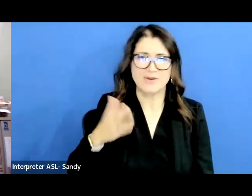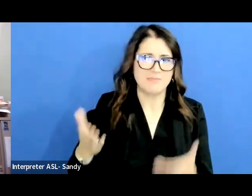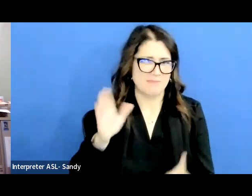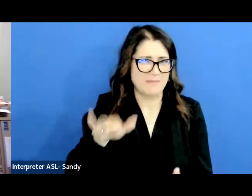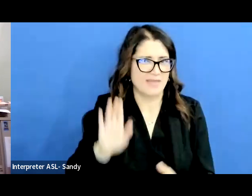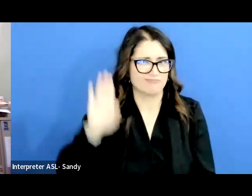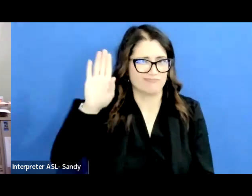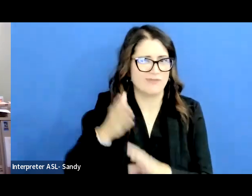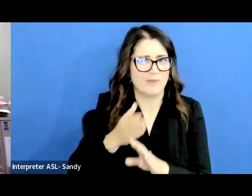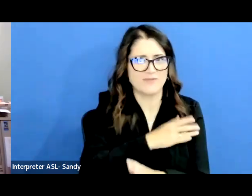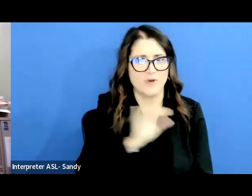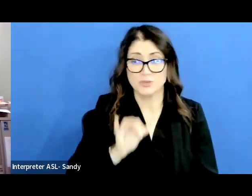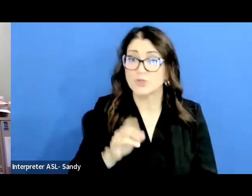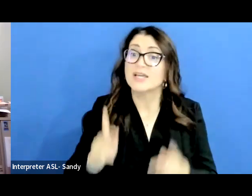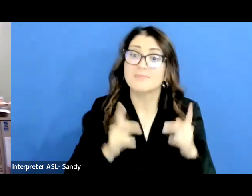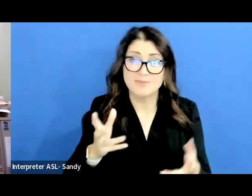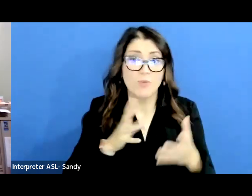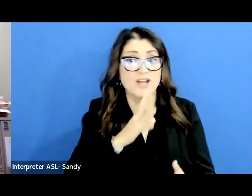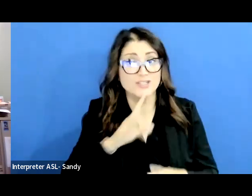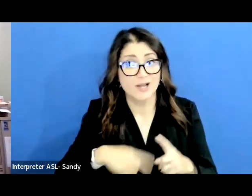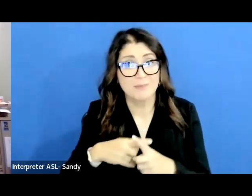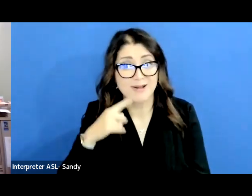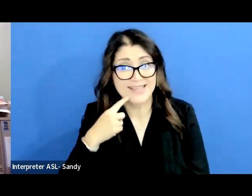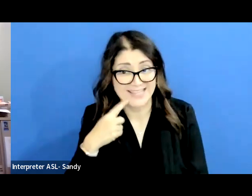well. People Okay. wanting to talk about the candy, right?